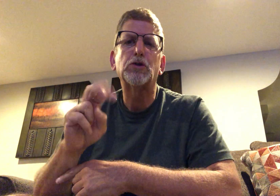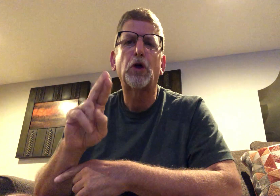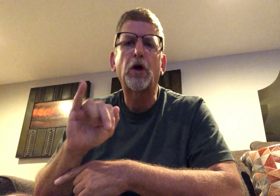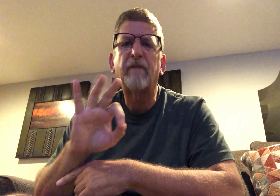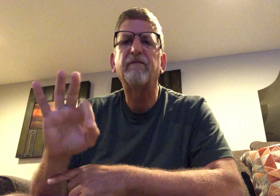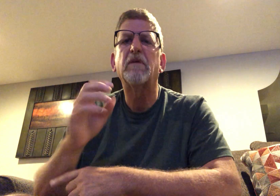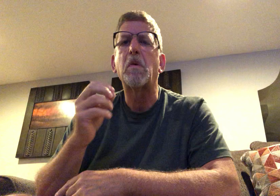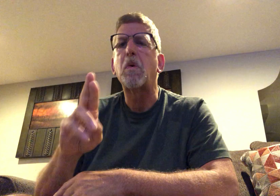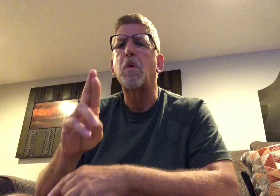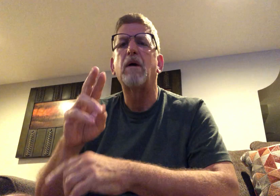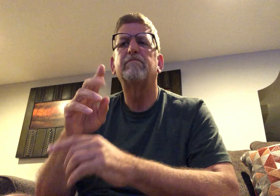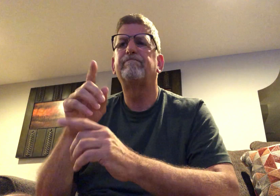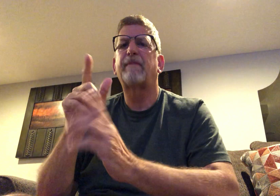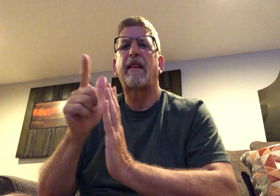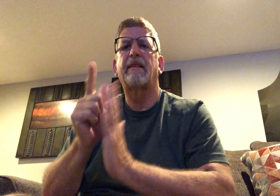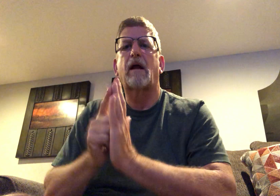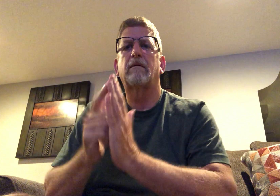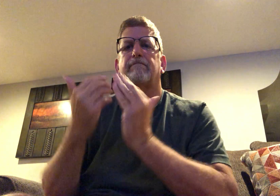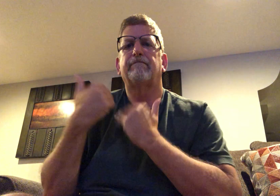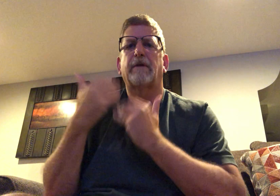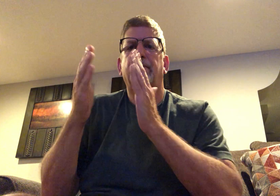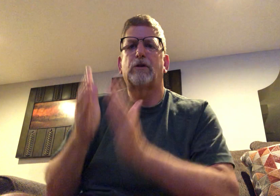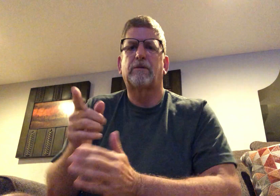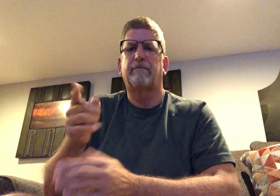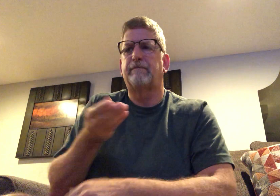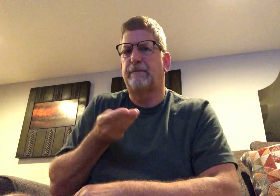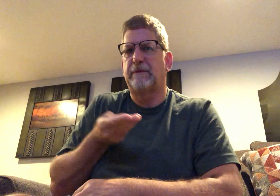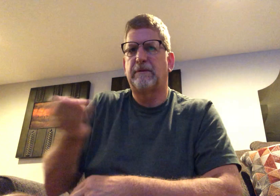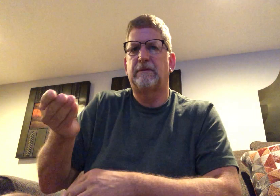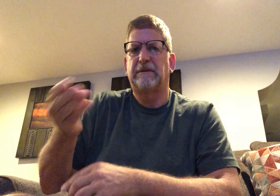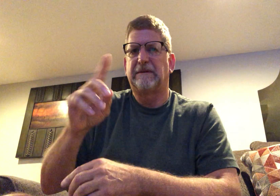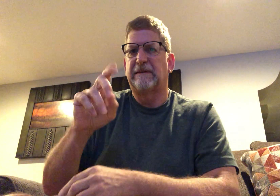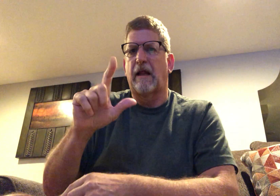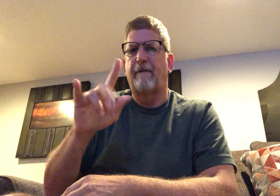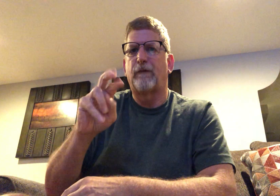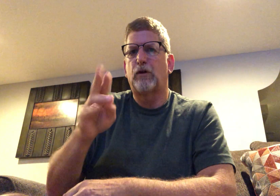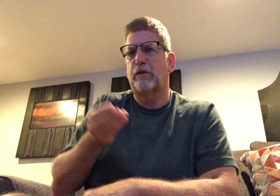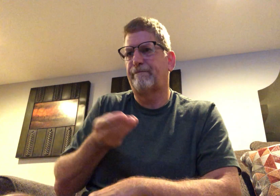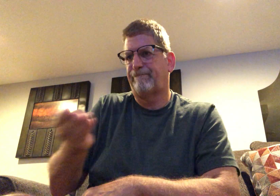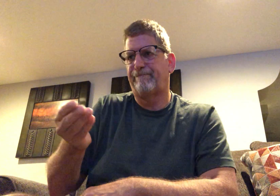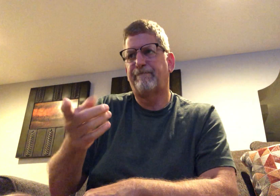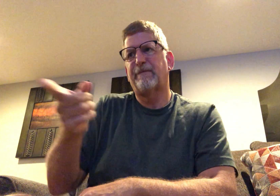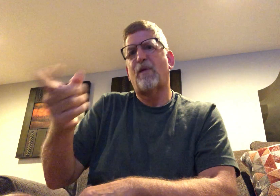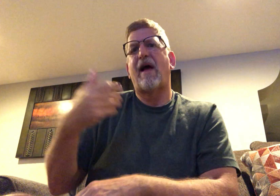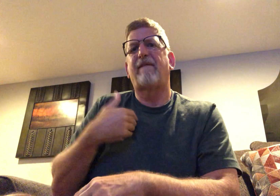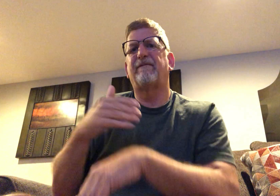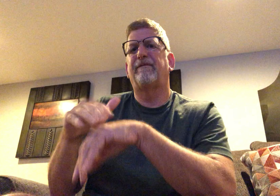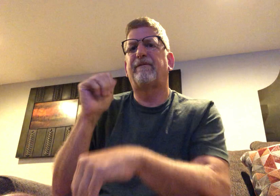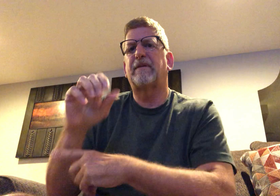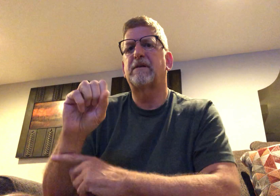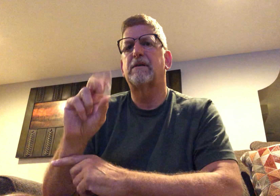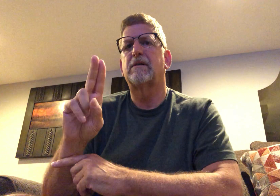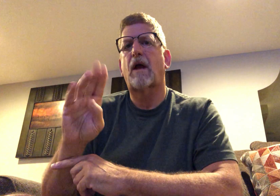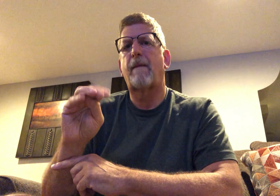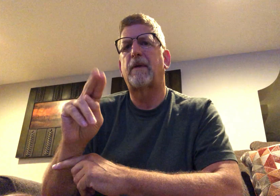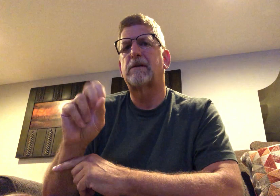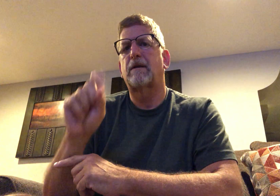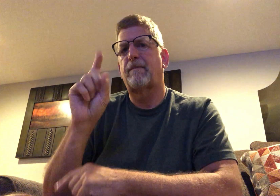liver, and nervous system problems, serious allergic reactions, and new or worsening heart failure. Before treatment, get tested for TB. Tell your doctor if you've been